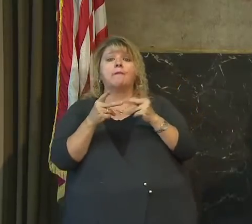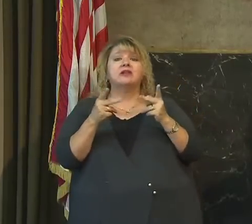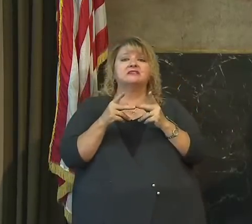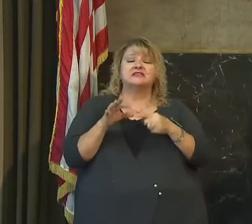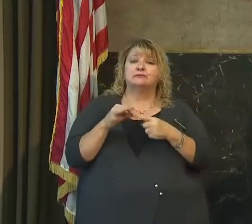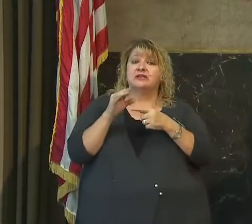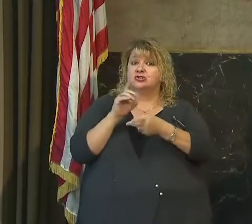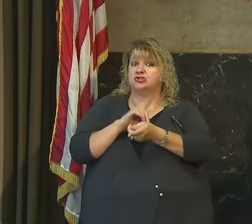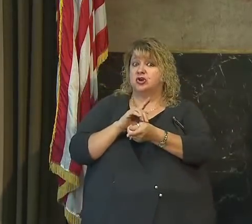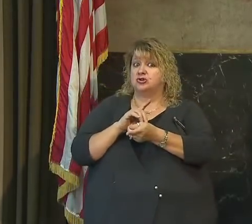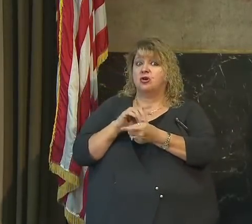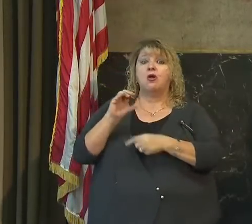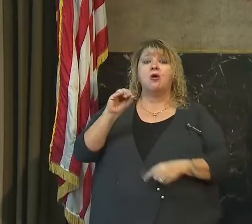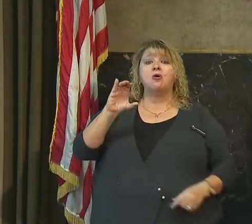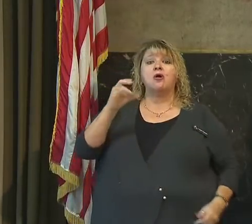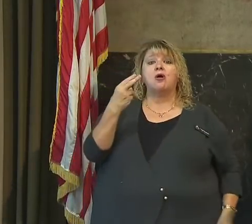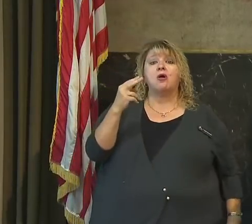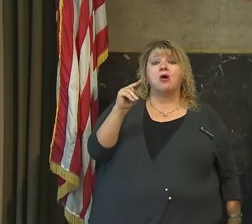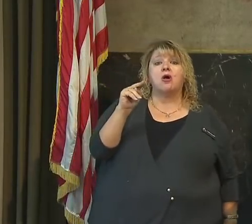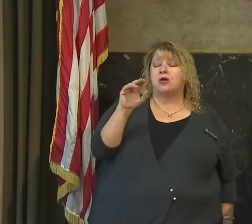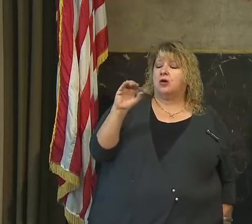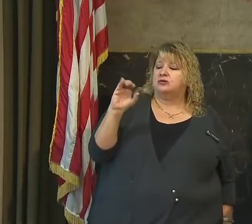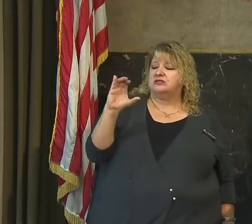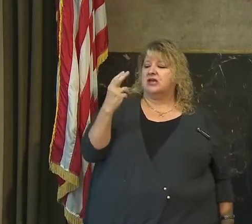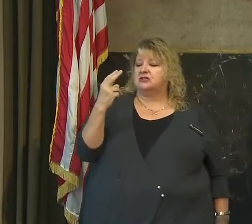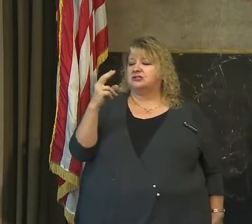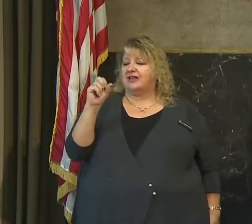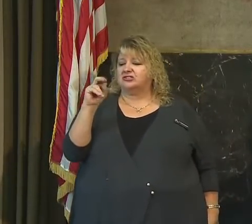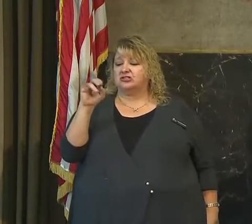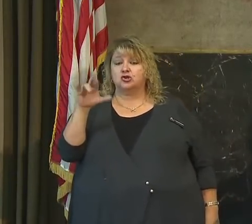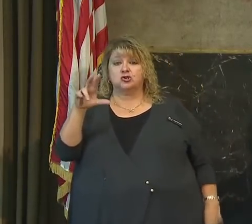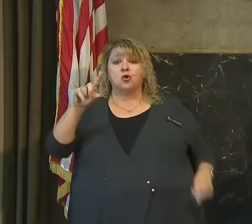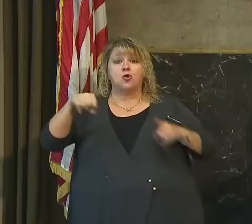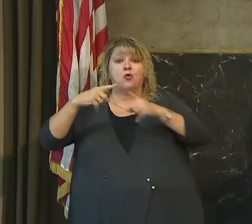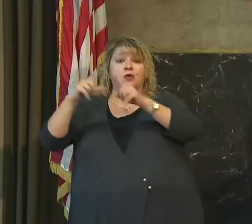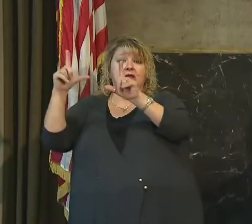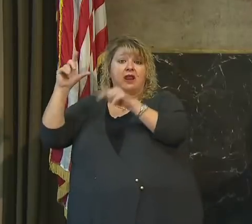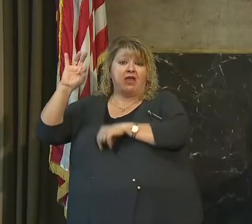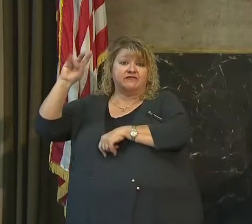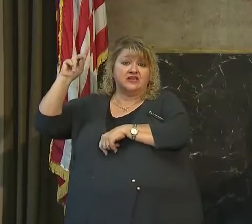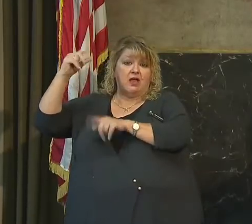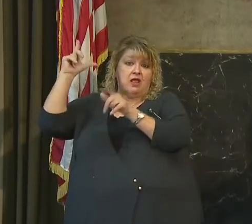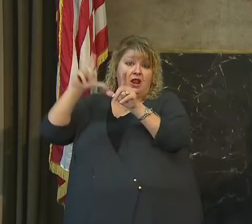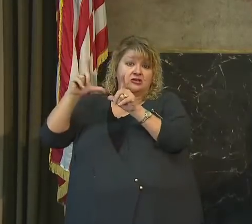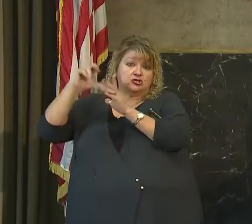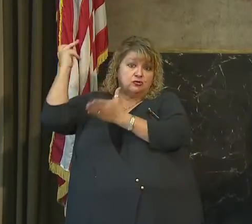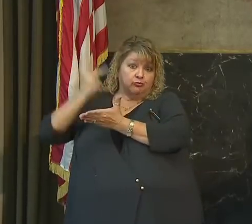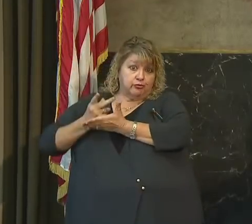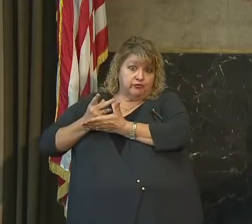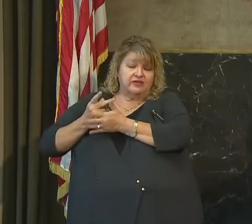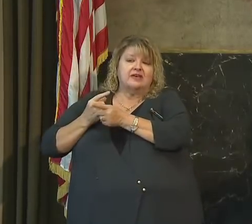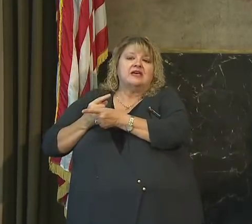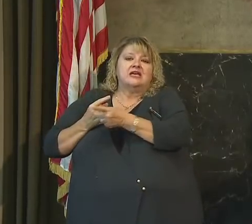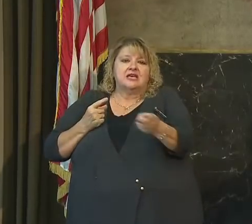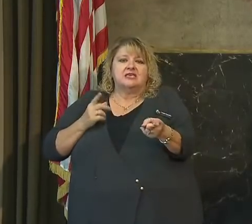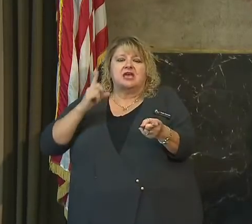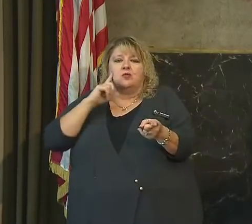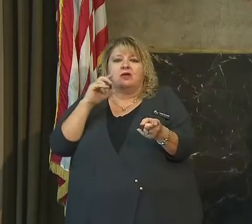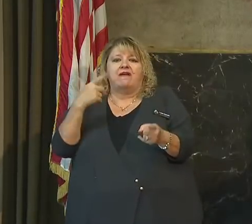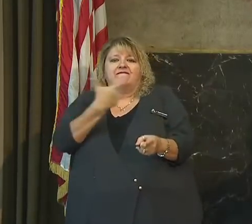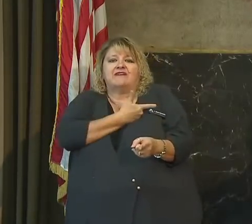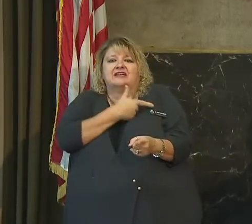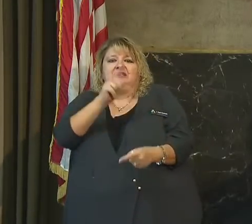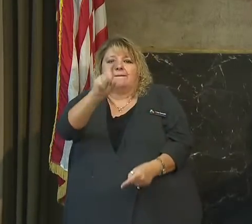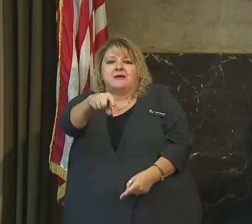this week where Oxnard announced that as soon as the licensure is granted by the FDA, they will make the vaccine mandatory for